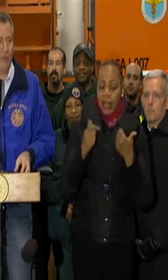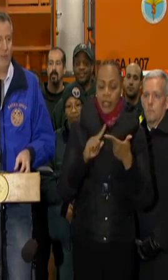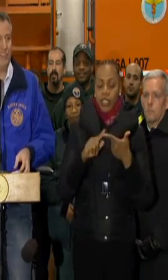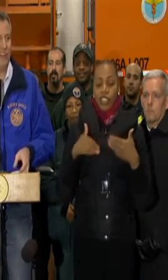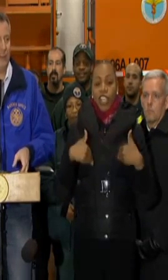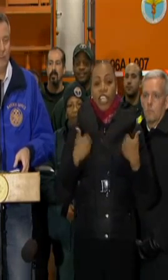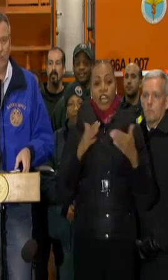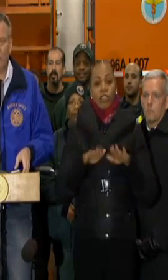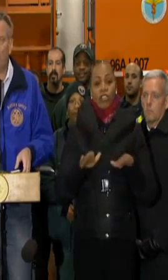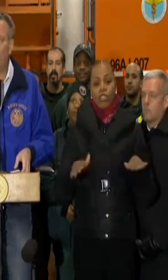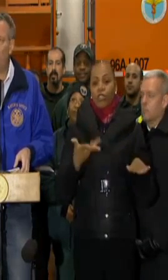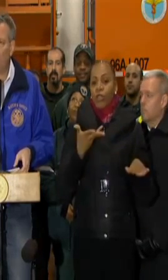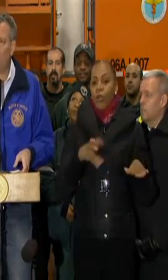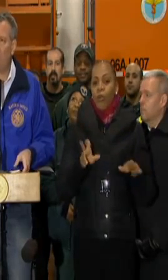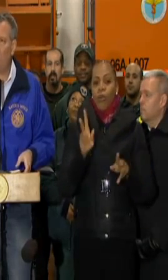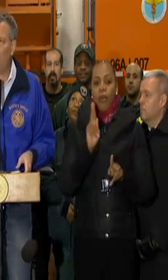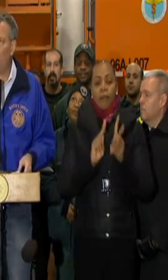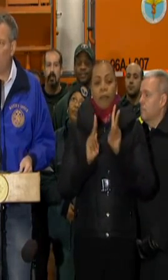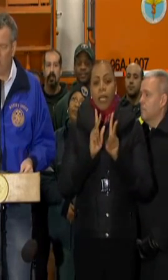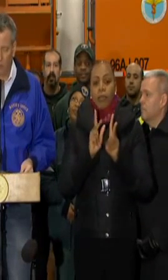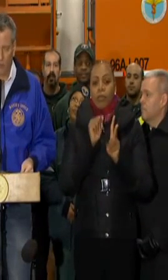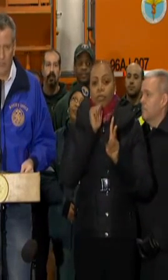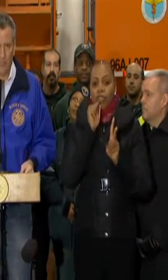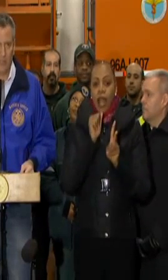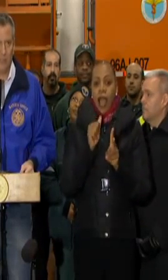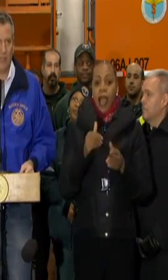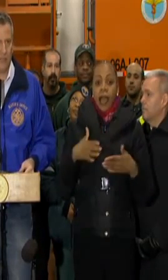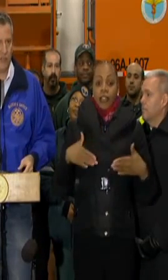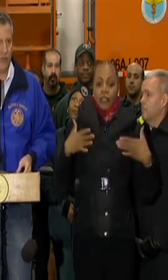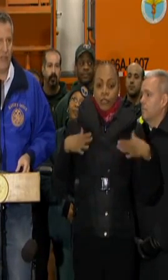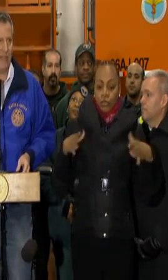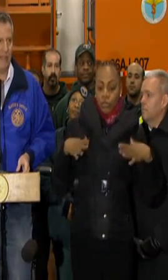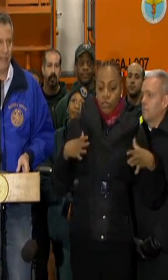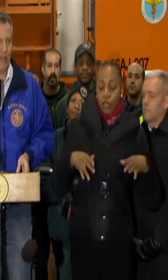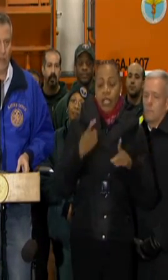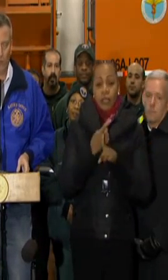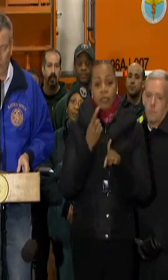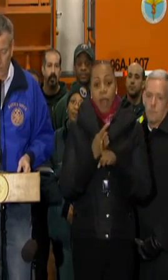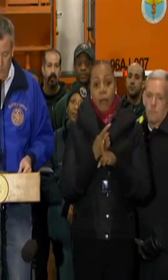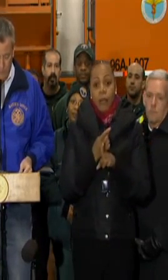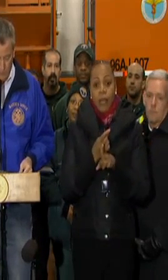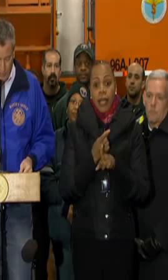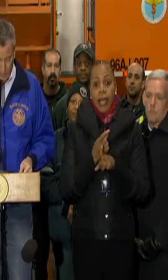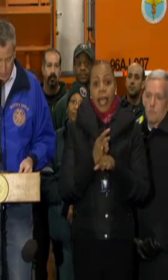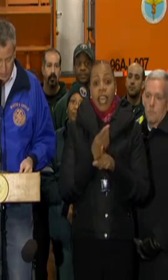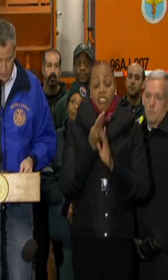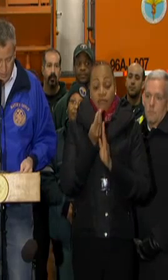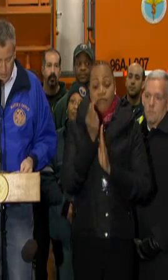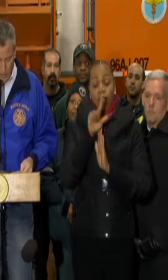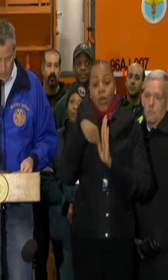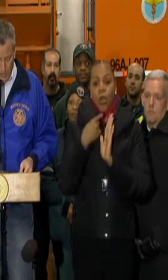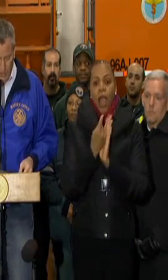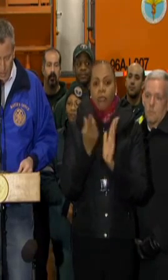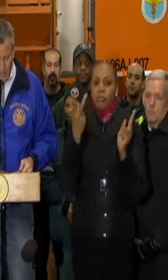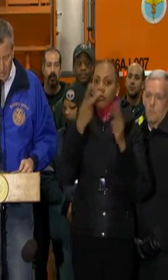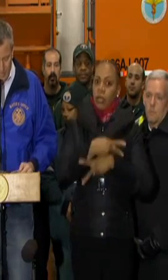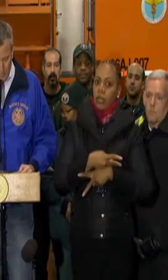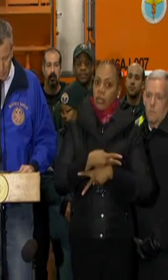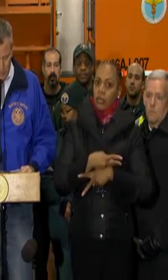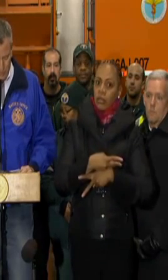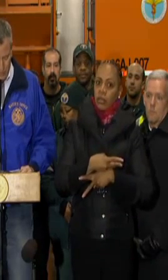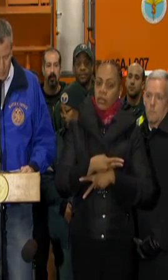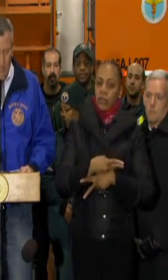want anyone to underestimate just how bitterly cold it is, and it's going to get a lot colder in a few hours. The